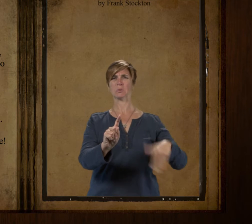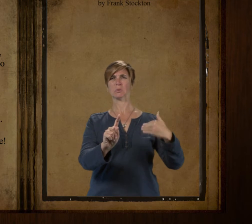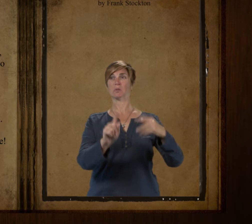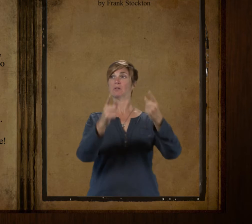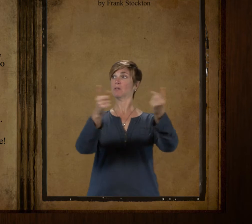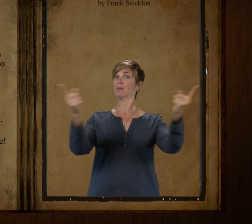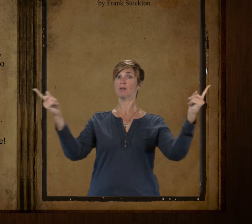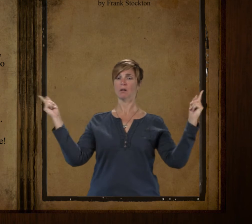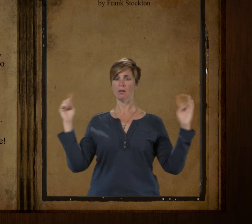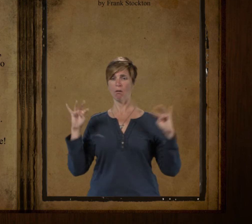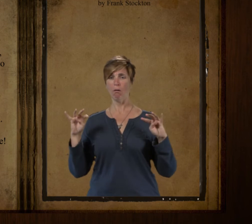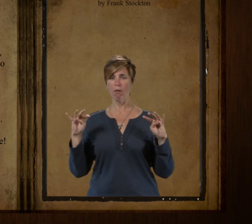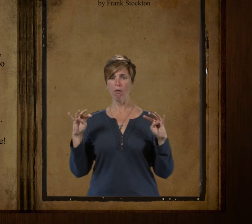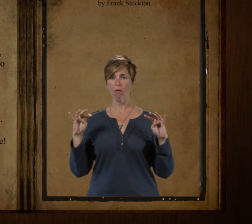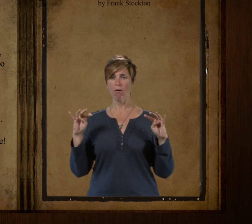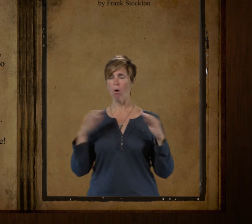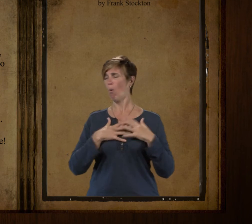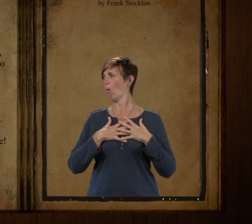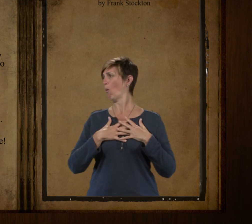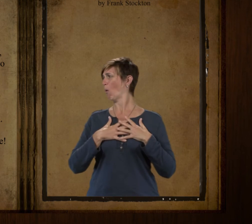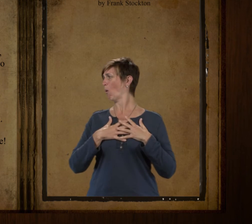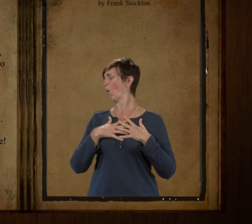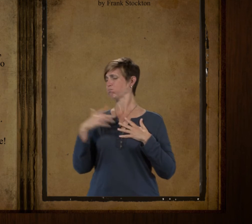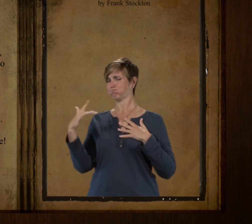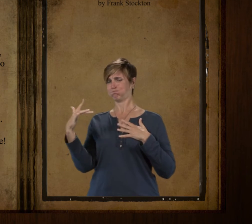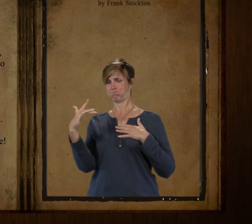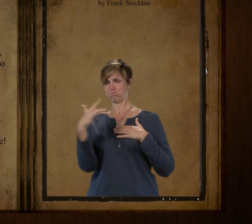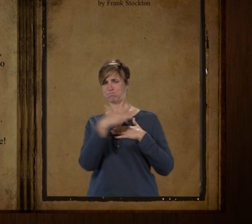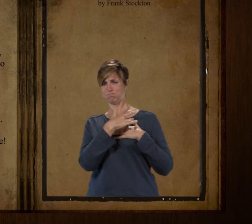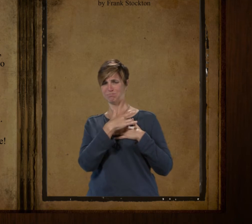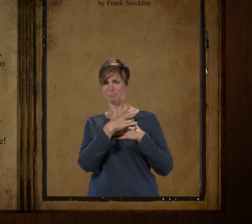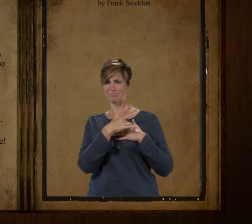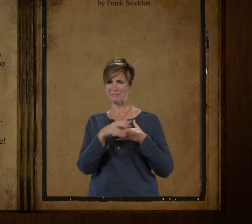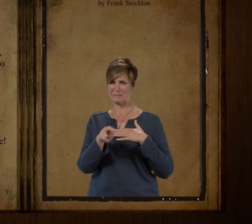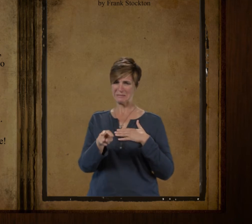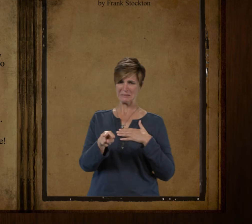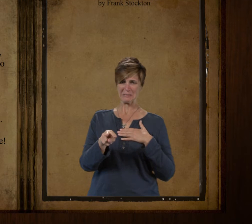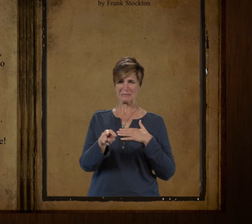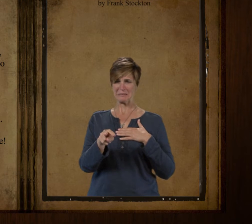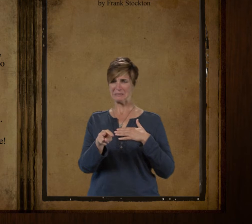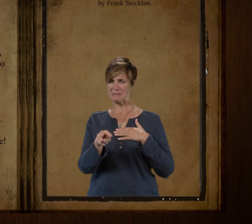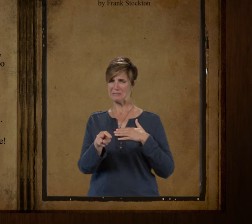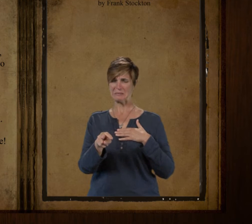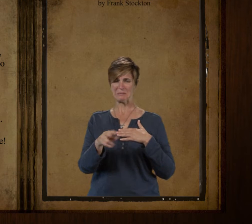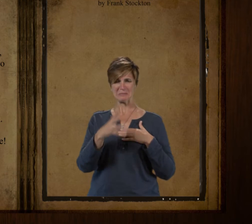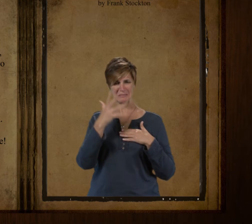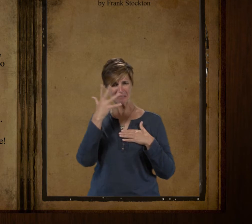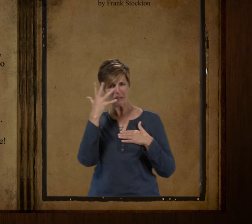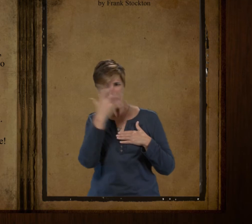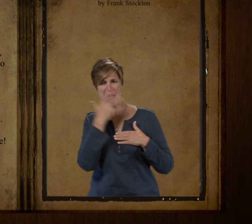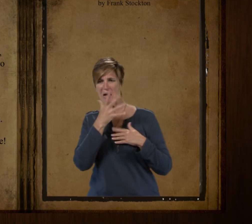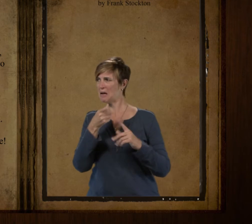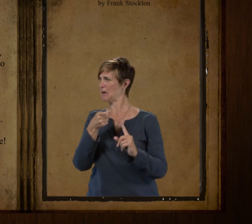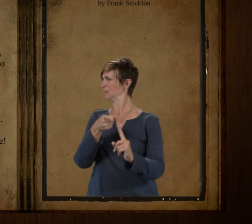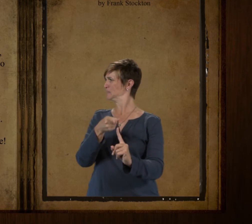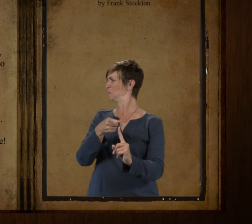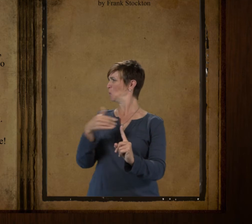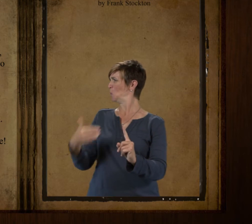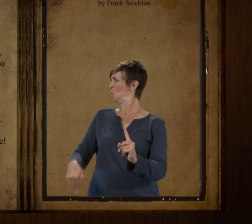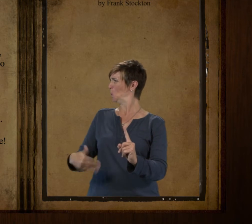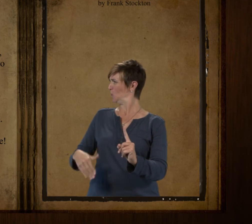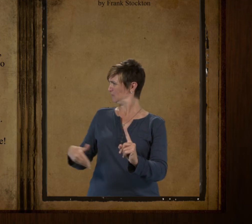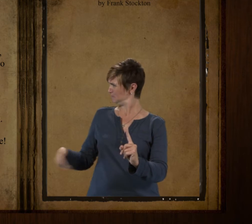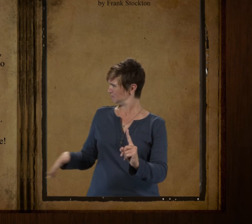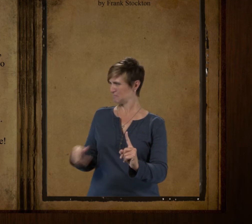anxiety. Half the audience had not known so grand a youth had lived among them. No wonder the